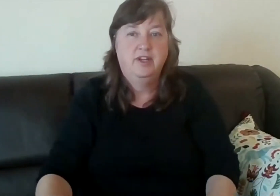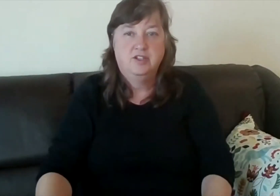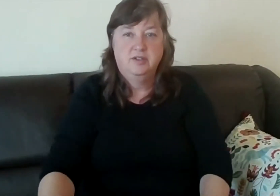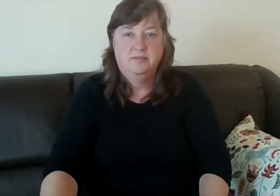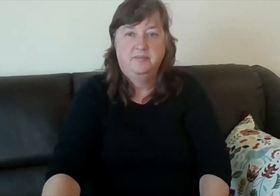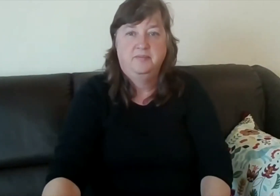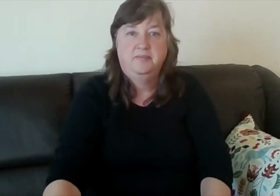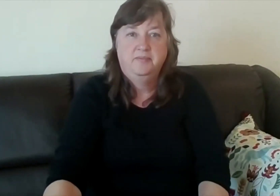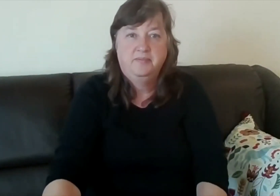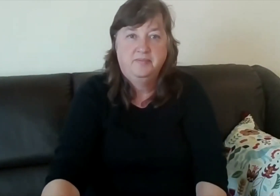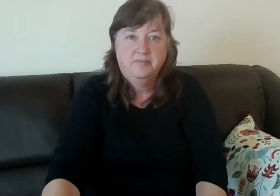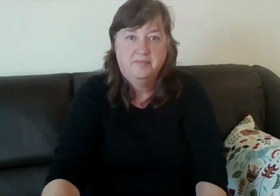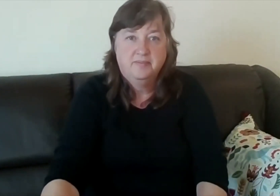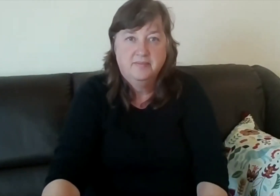generation.